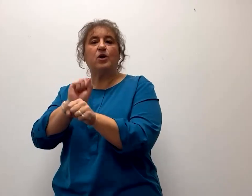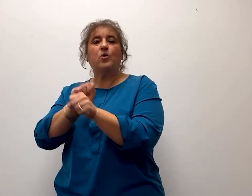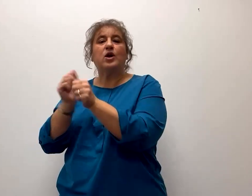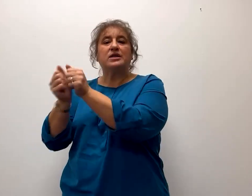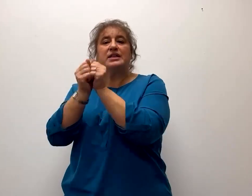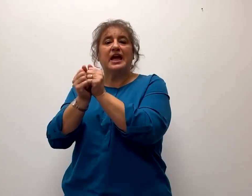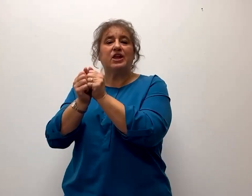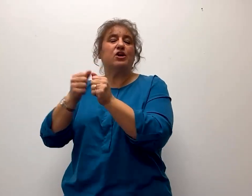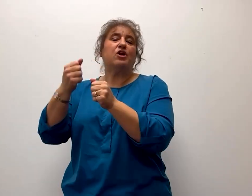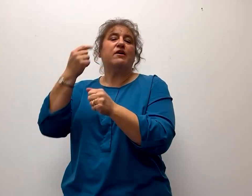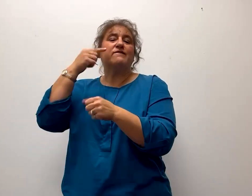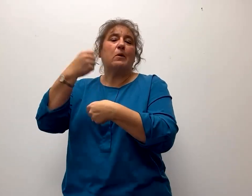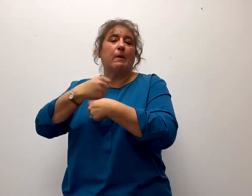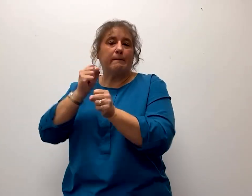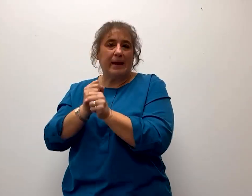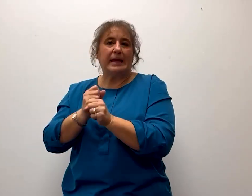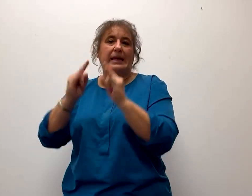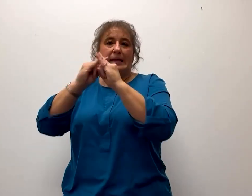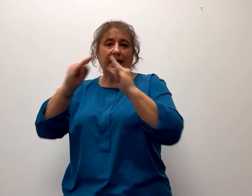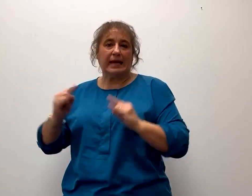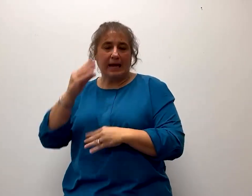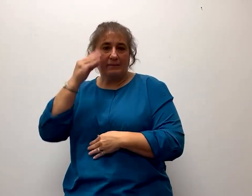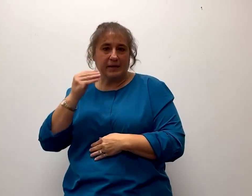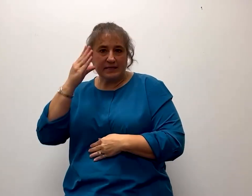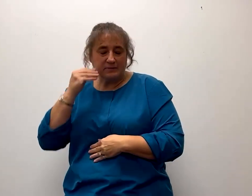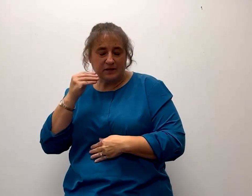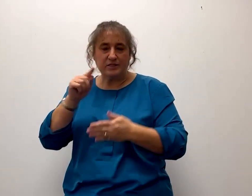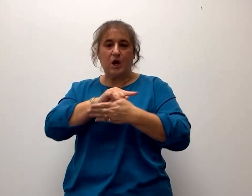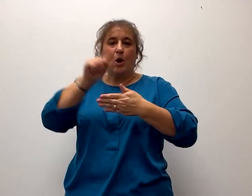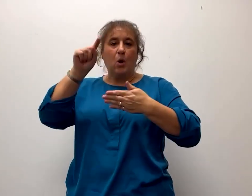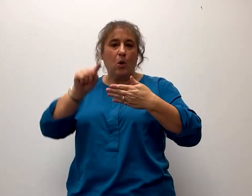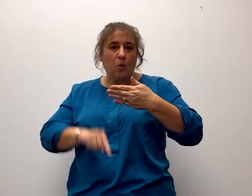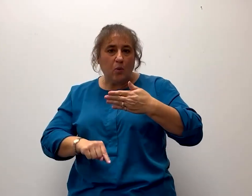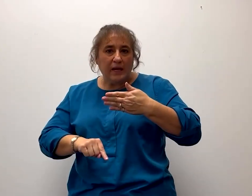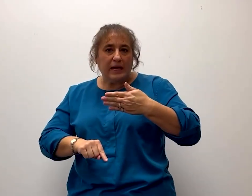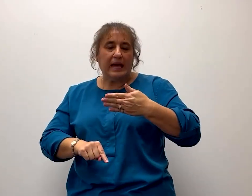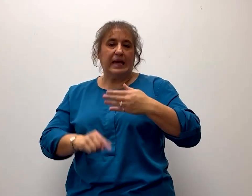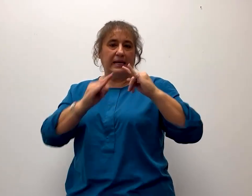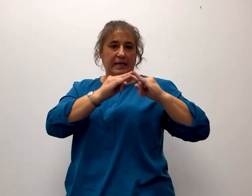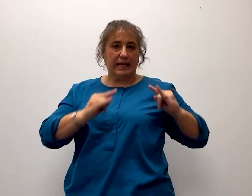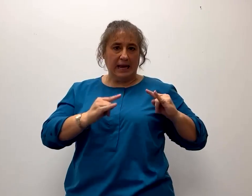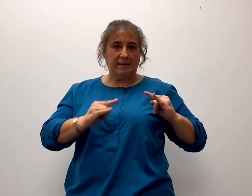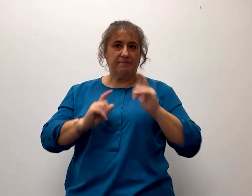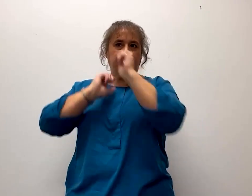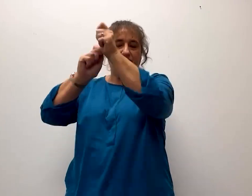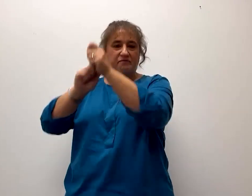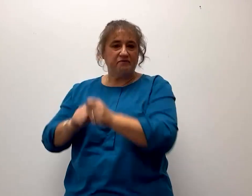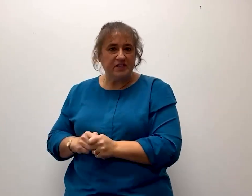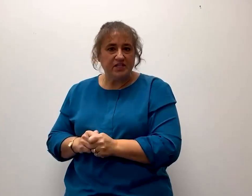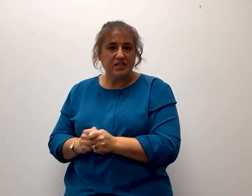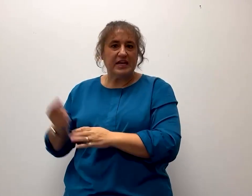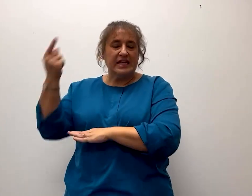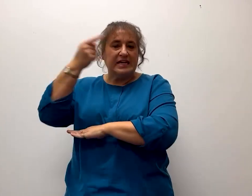experience, and these may include weekend camping trip, fishing trip, day trips, or excursions.